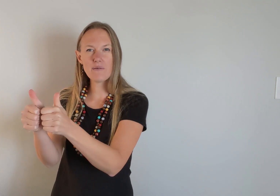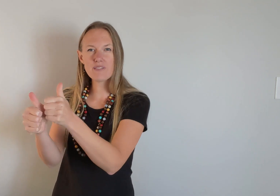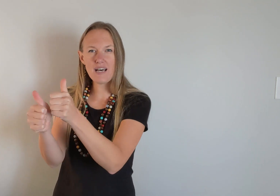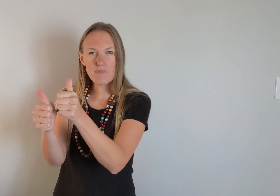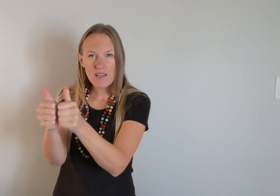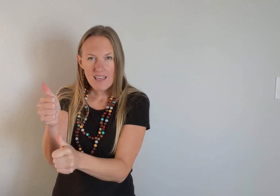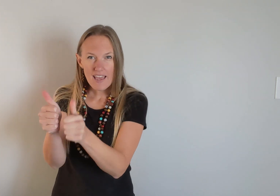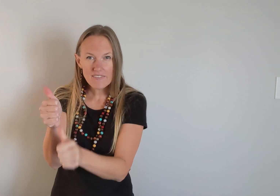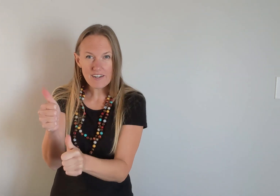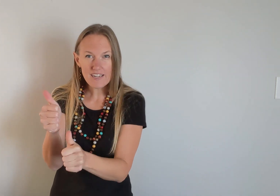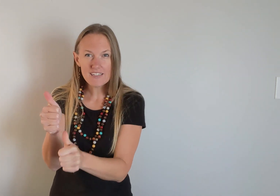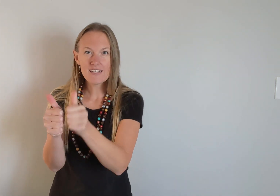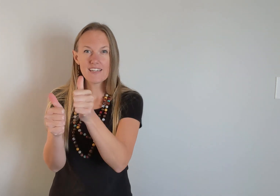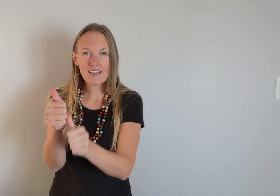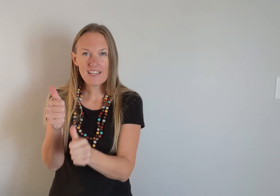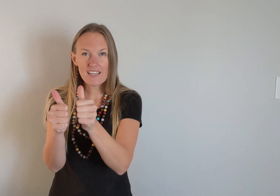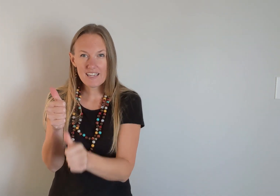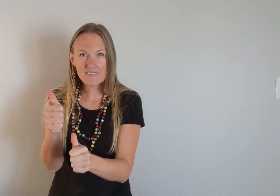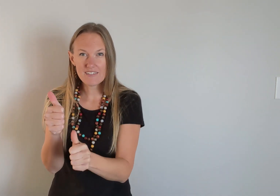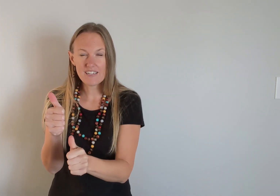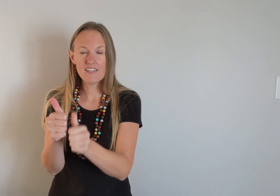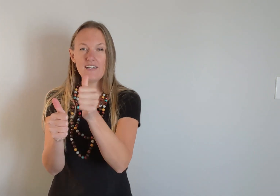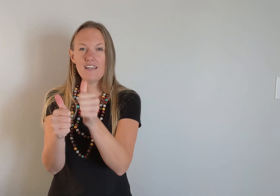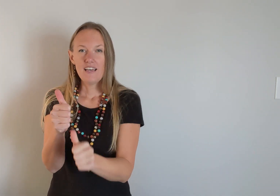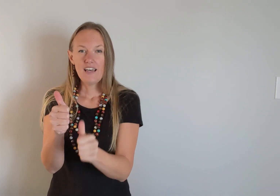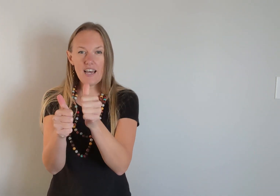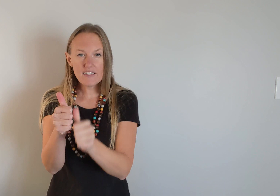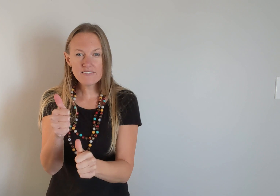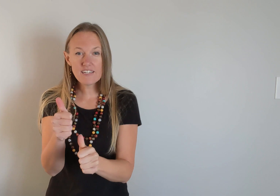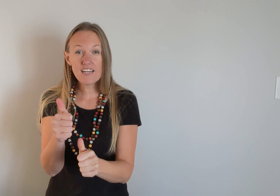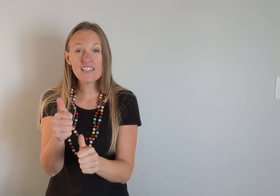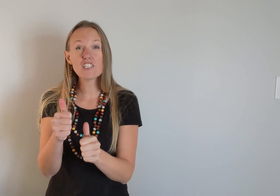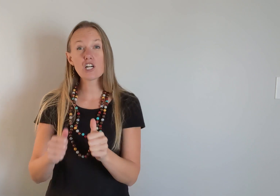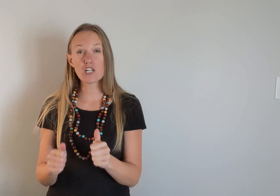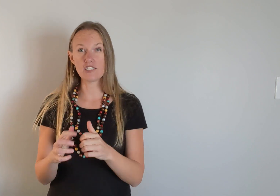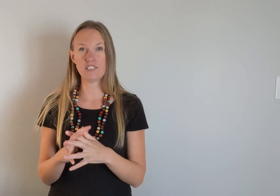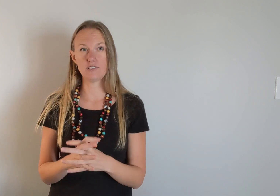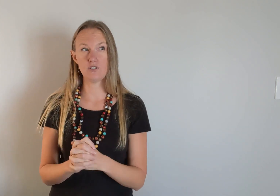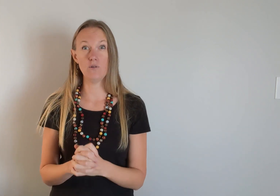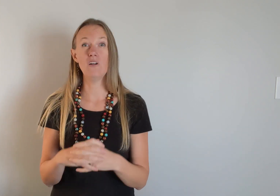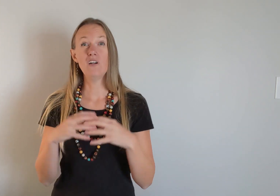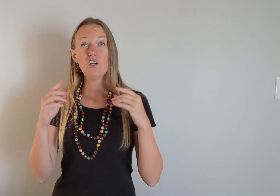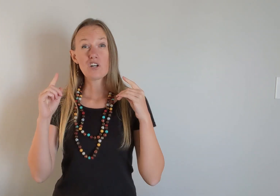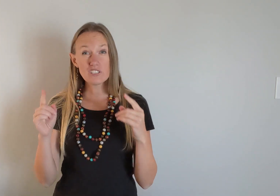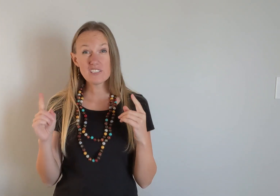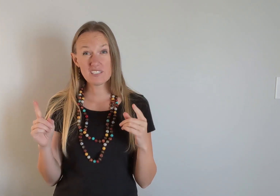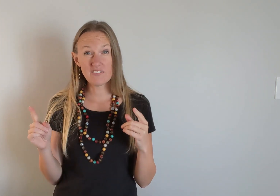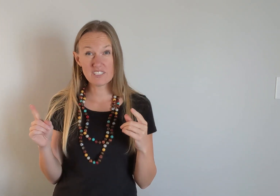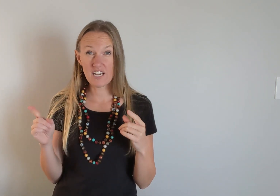thumbs up. Every. Okay, every, and then curse. So curse itself is kind